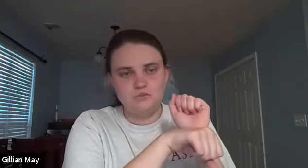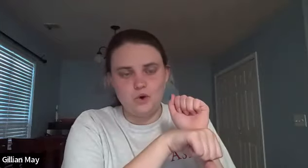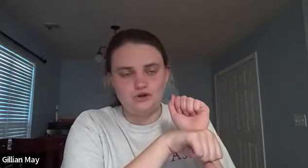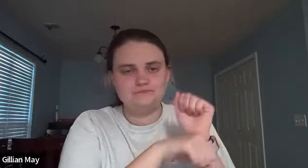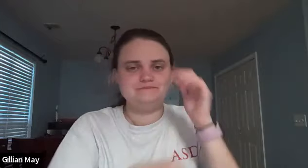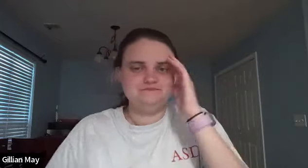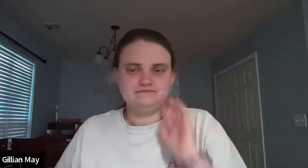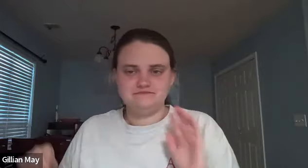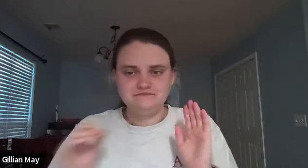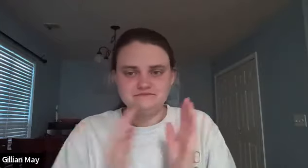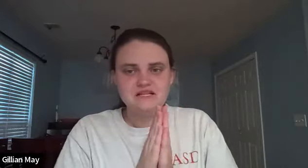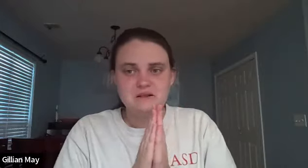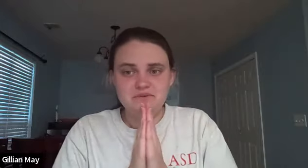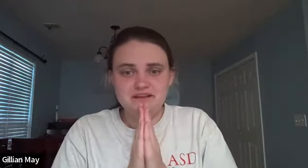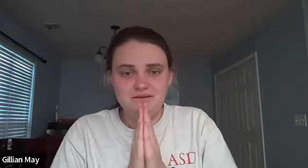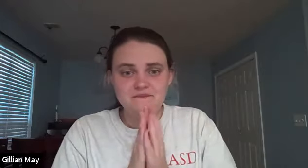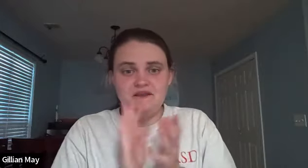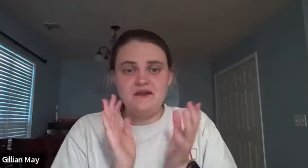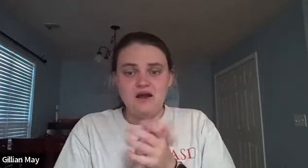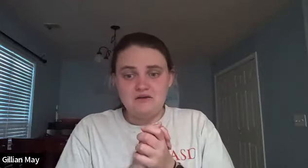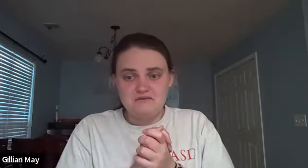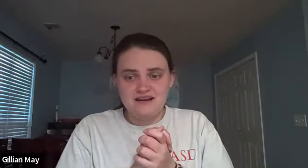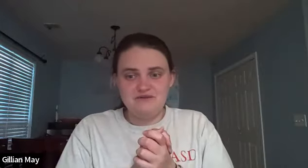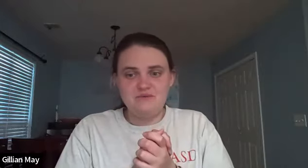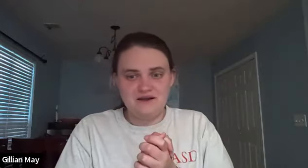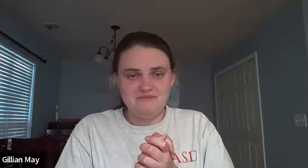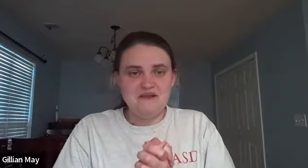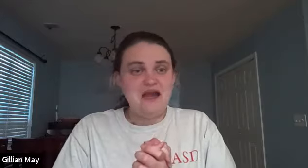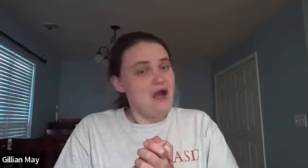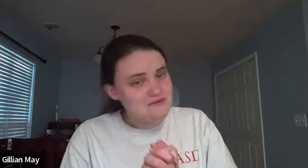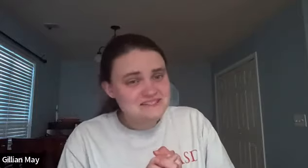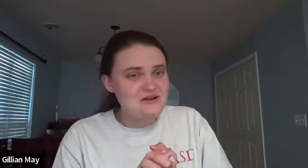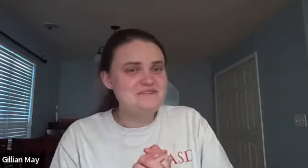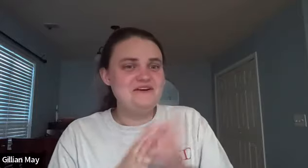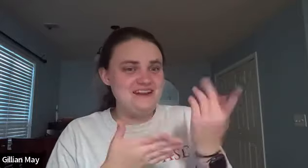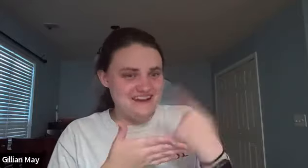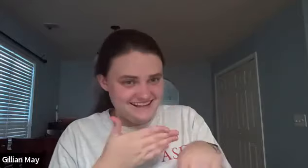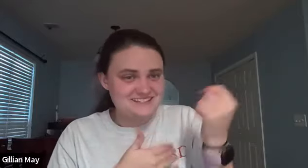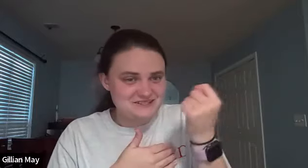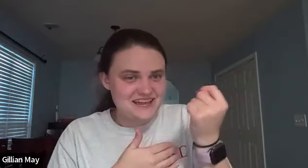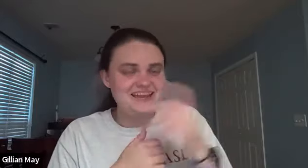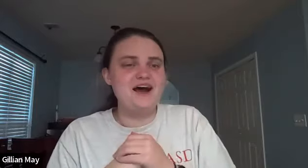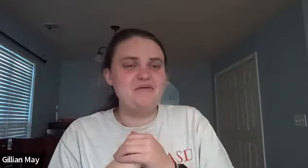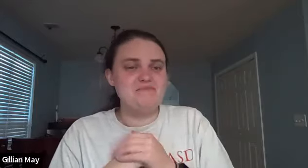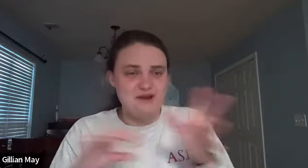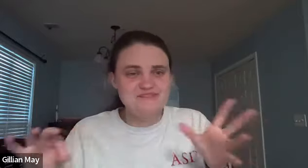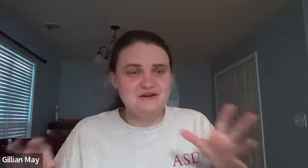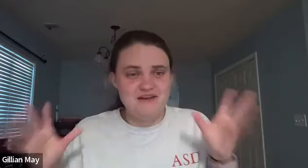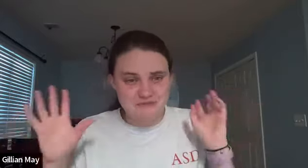work. But yeah. All righty. Well, I will see all of y'all next Tuesday. I promise I'll have